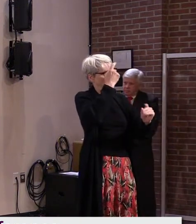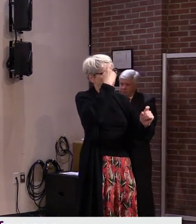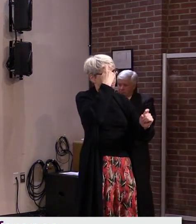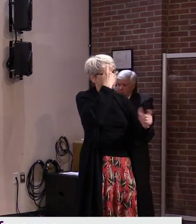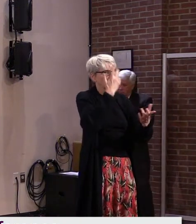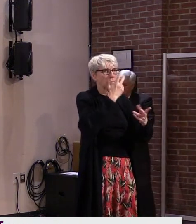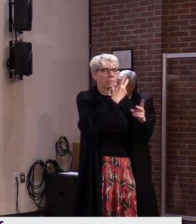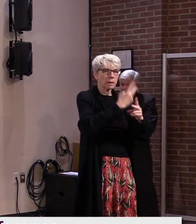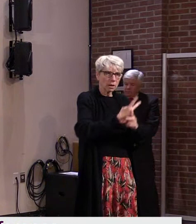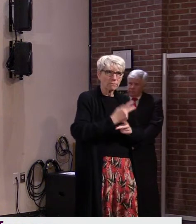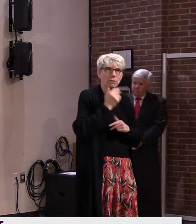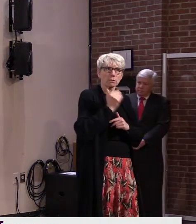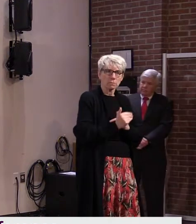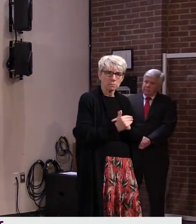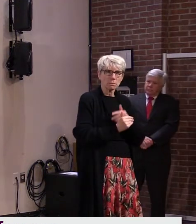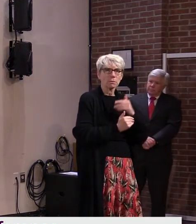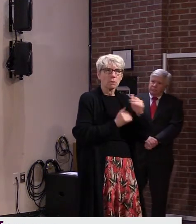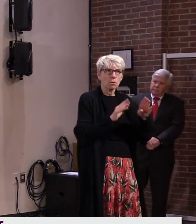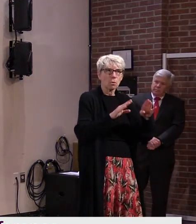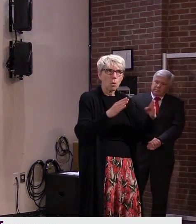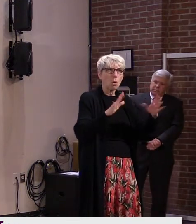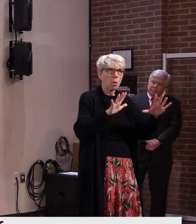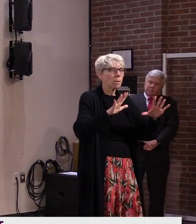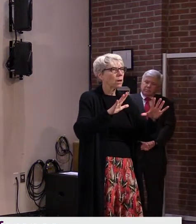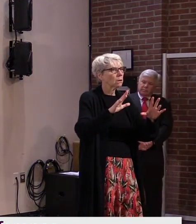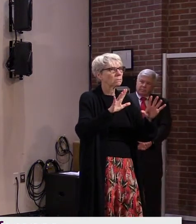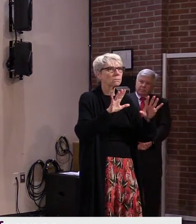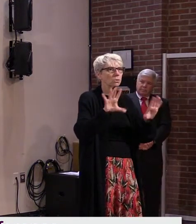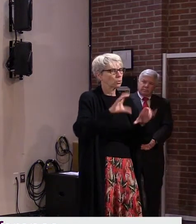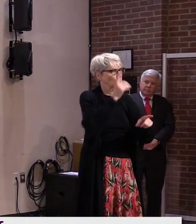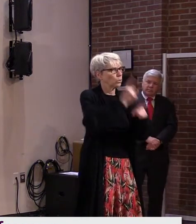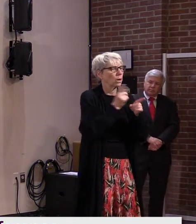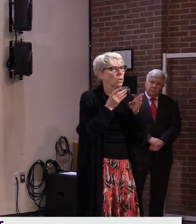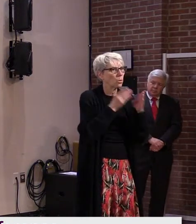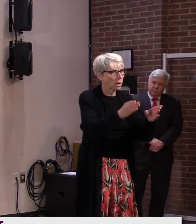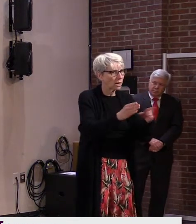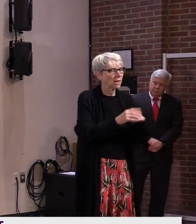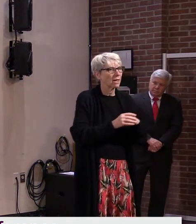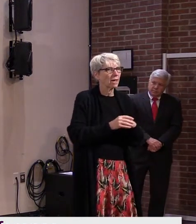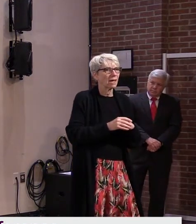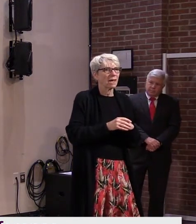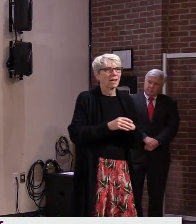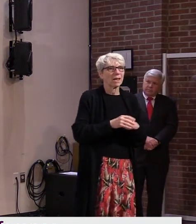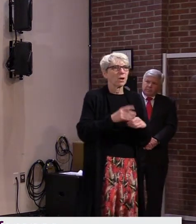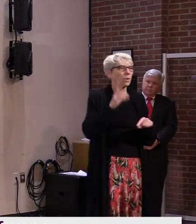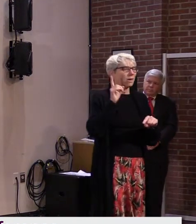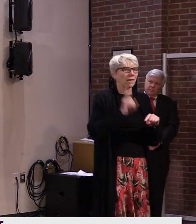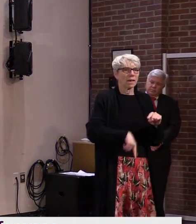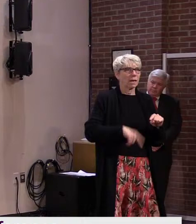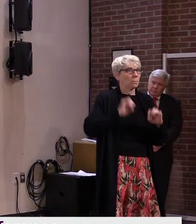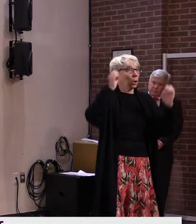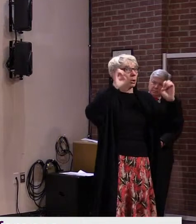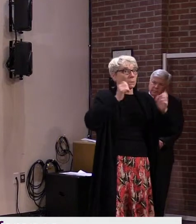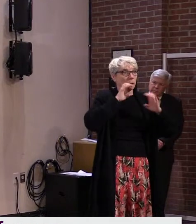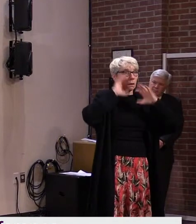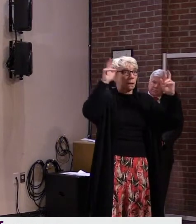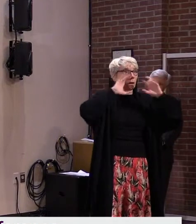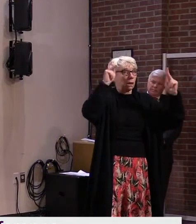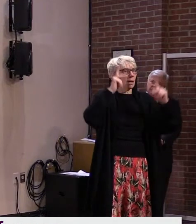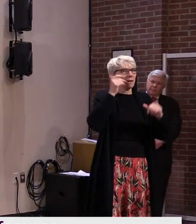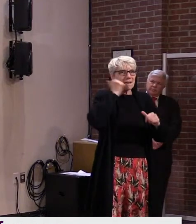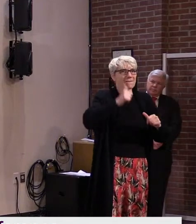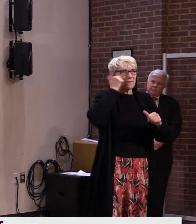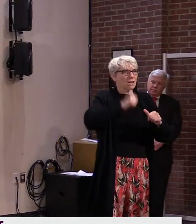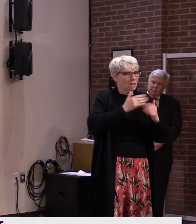again, individually. And that's the future. So we can't be in a perpetual state of emergency, a heightened state of